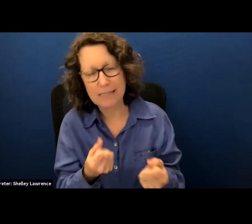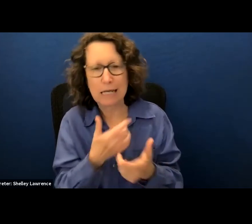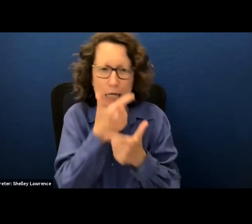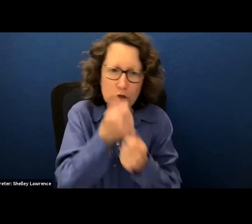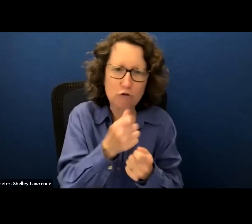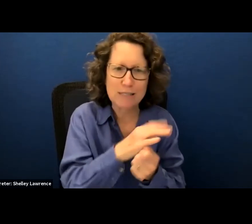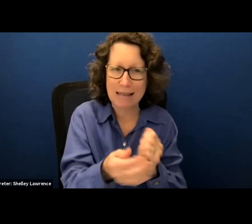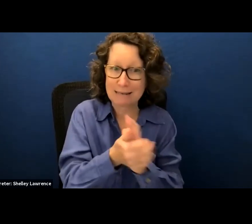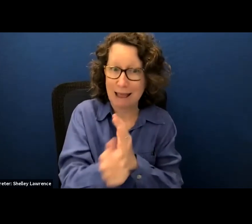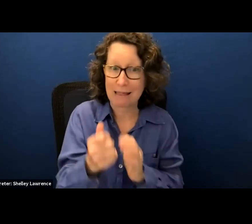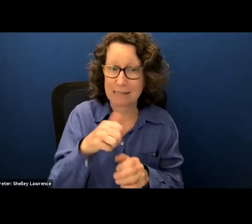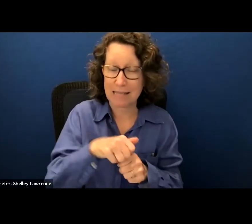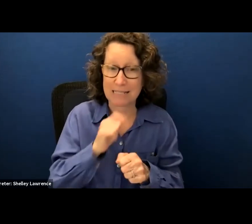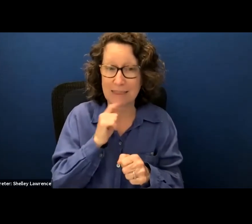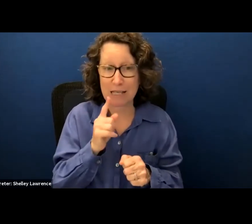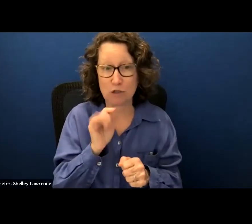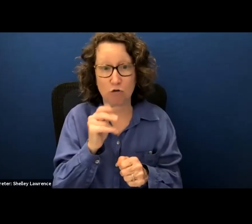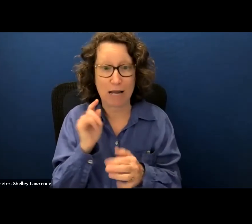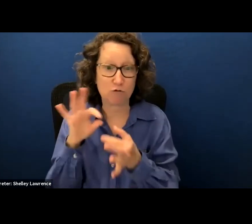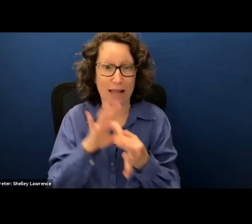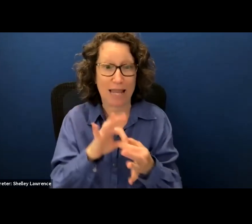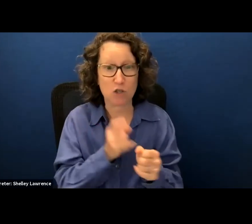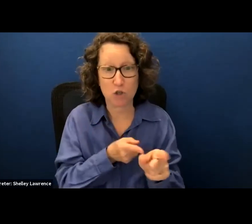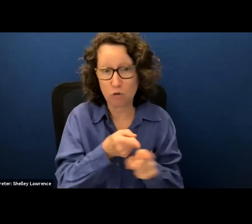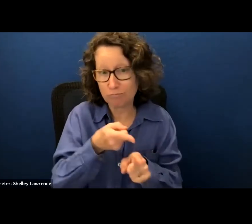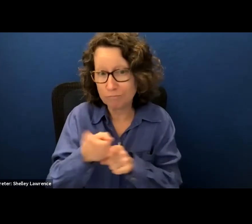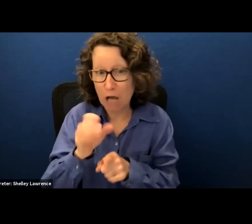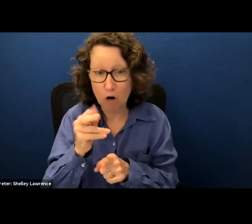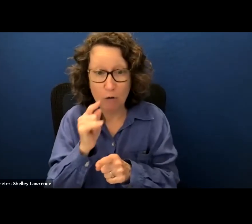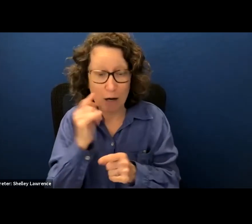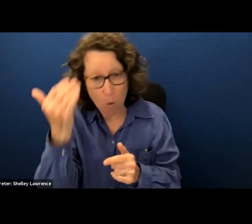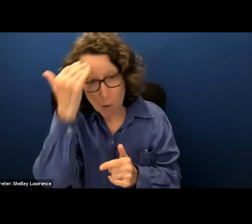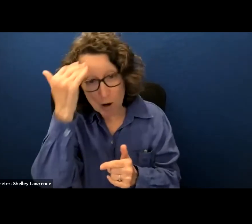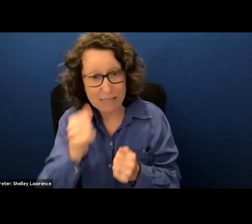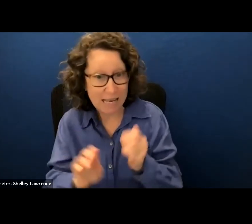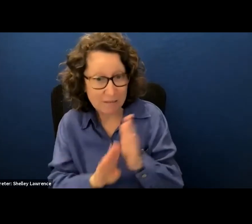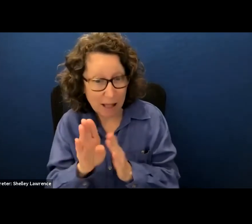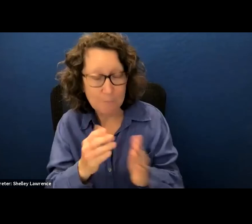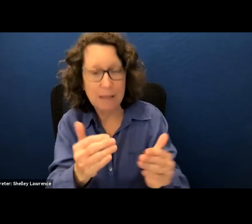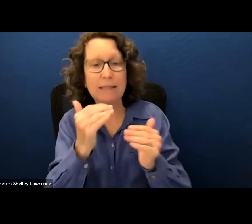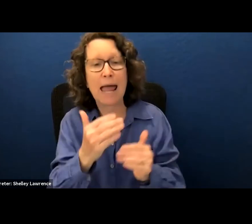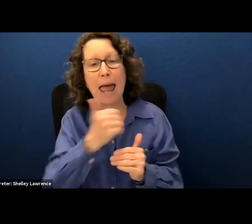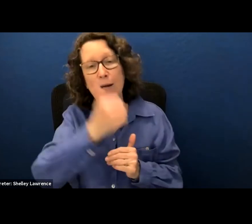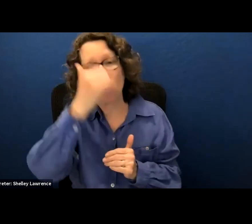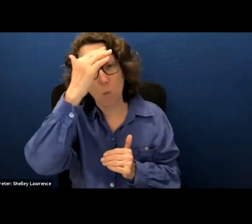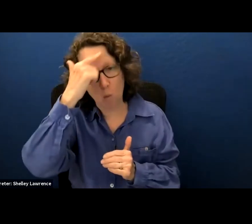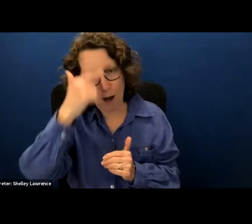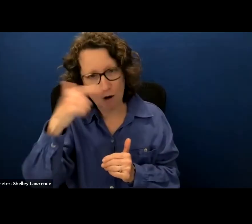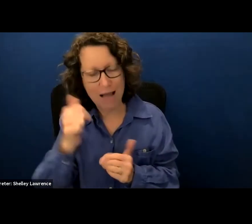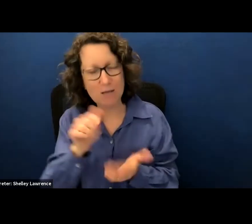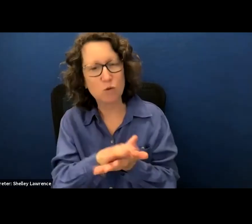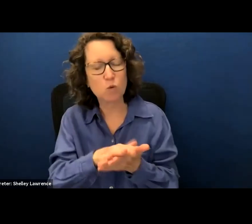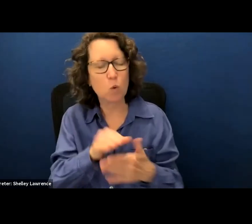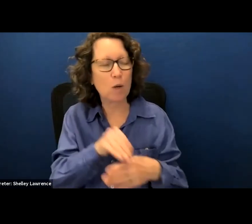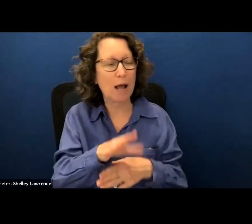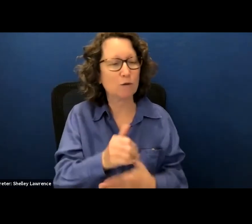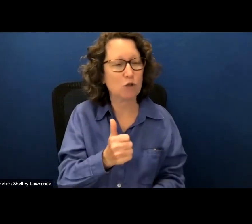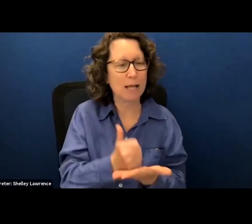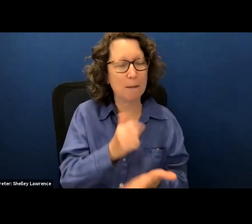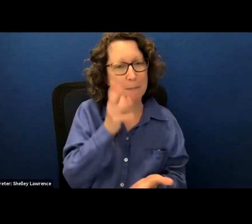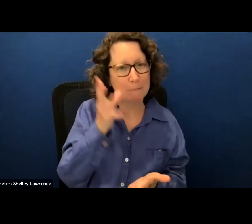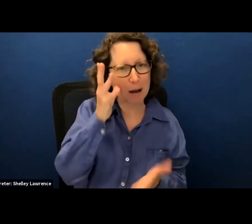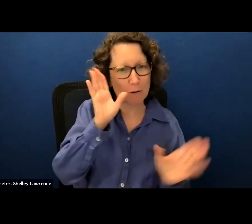interests, and talents as these traits relate to career awareness and development, and whereas school counselors help